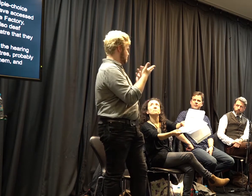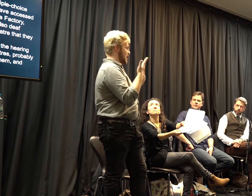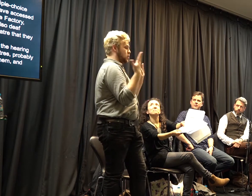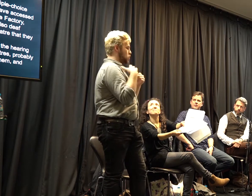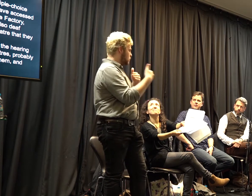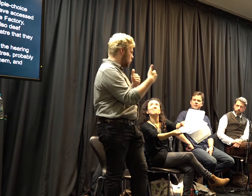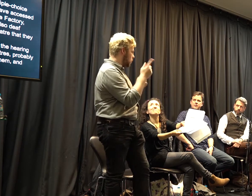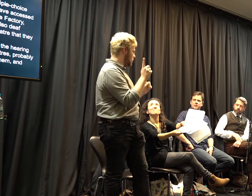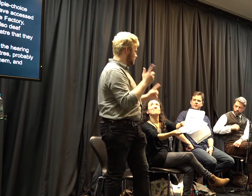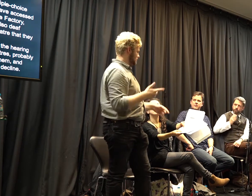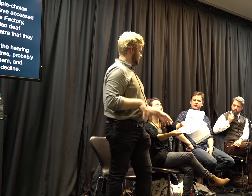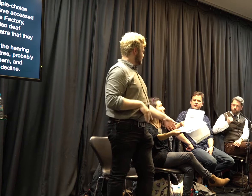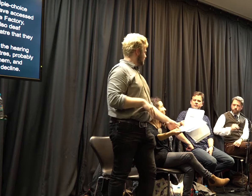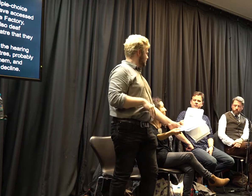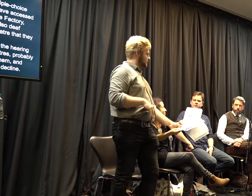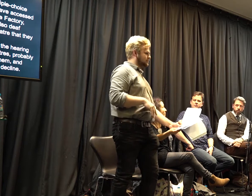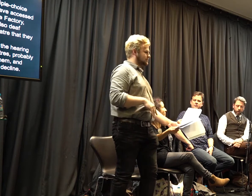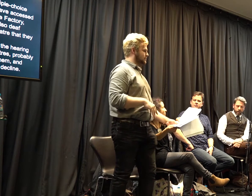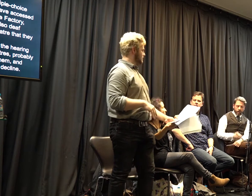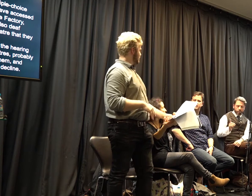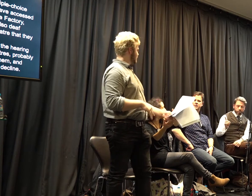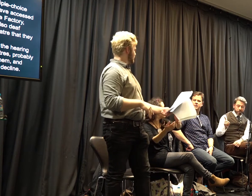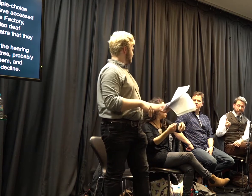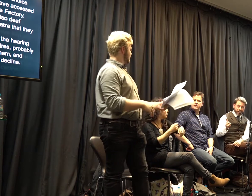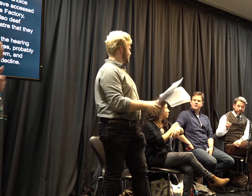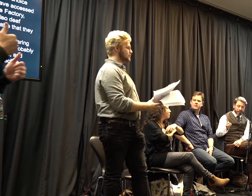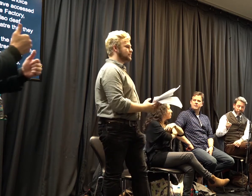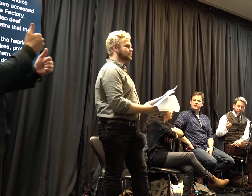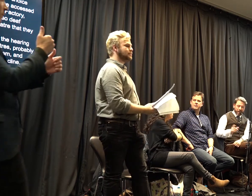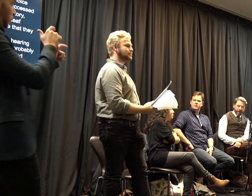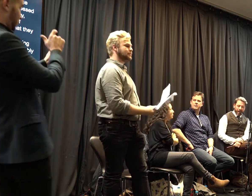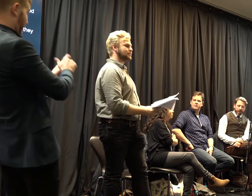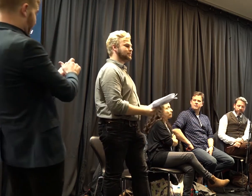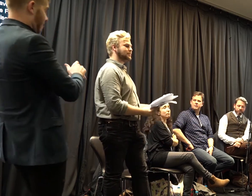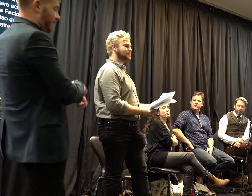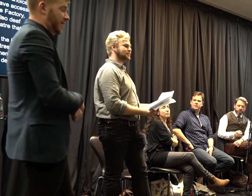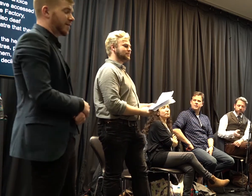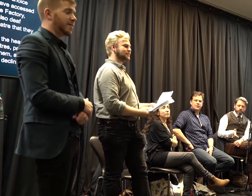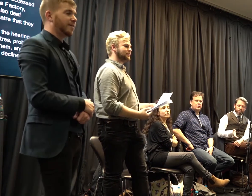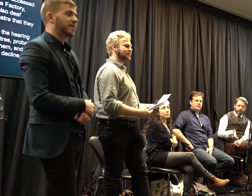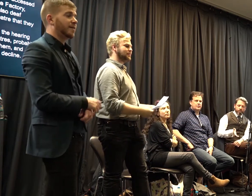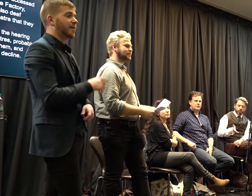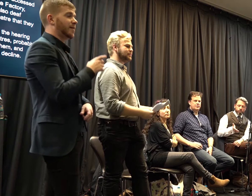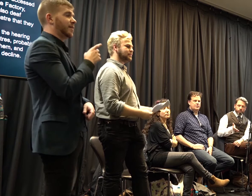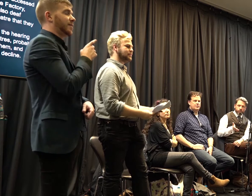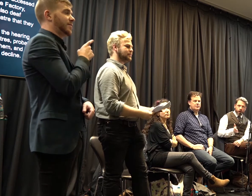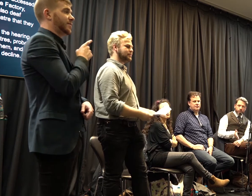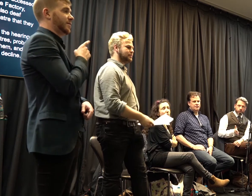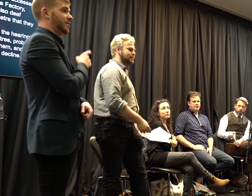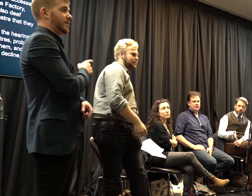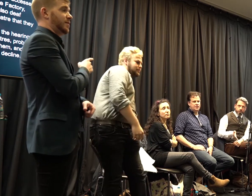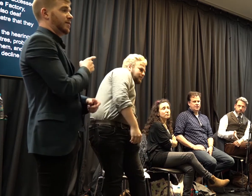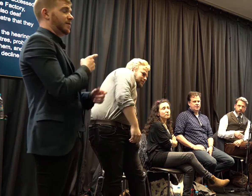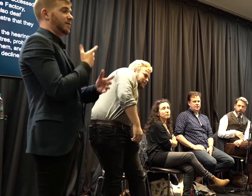Does that answer That's your question? great. Stay standing. Have you